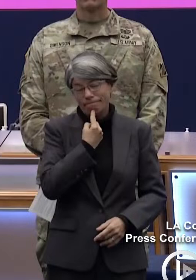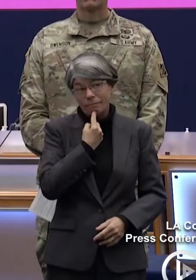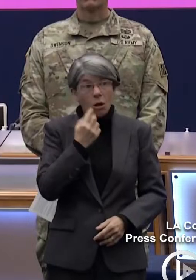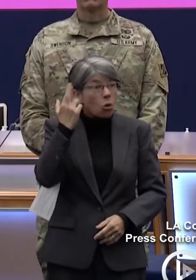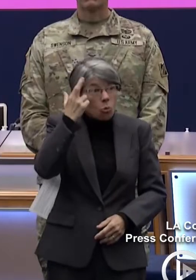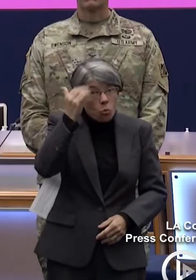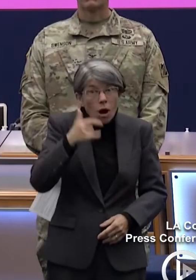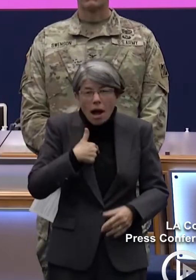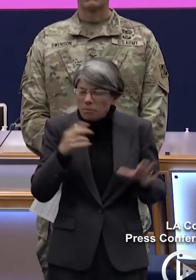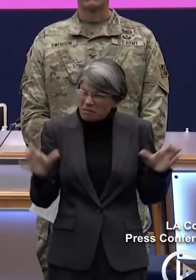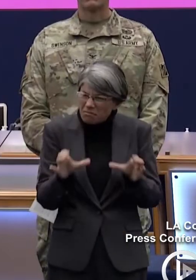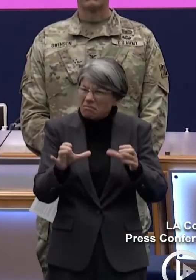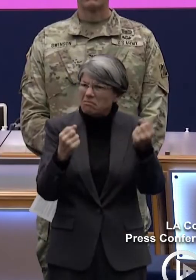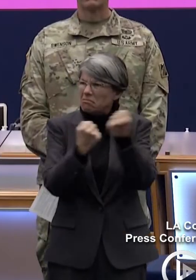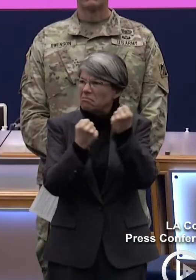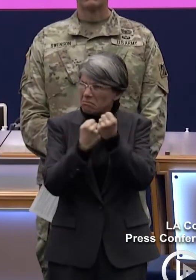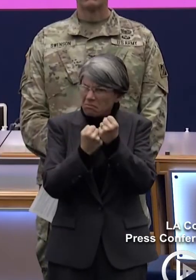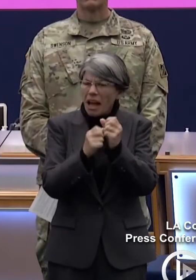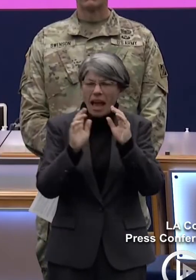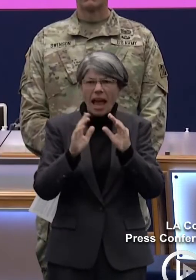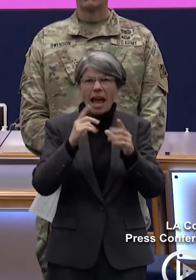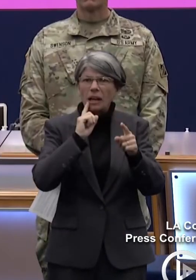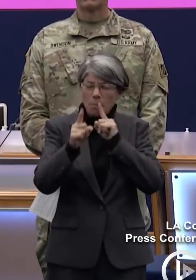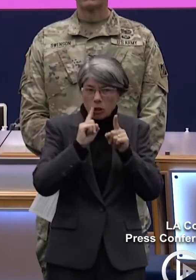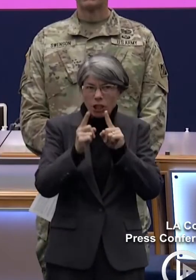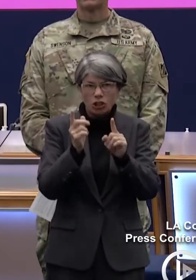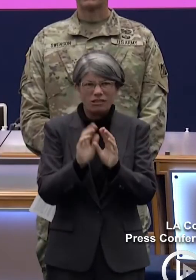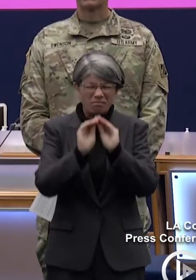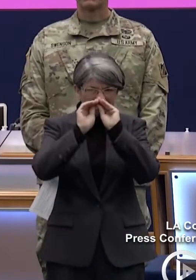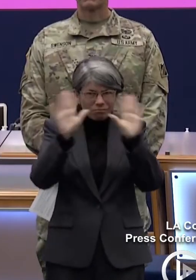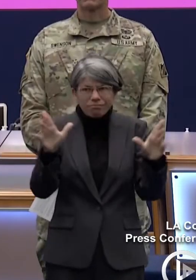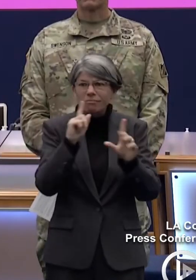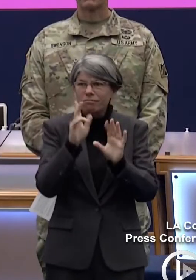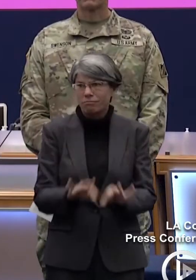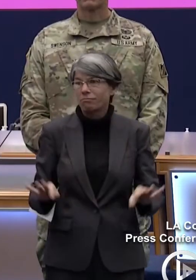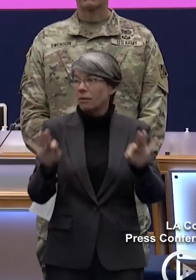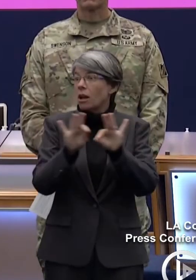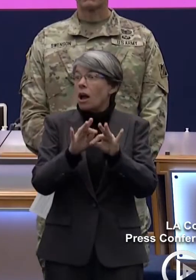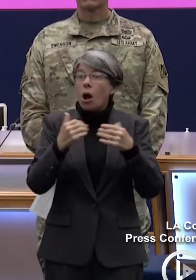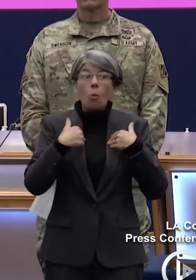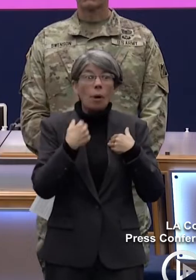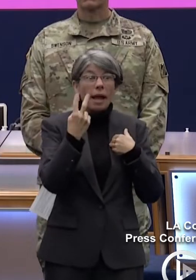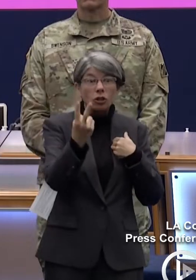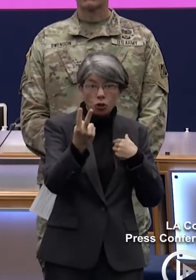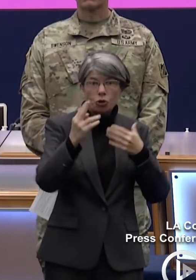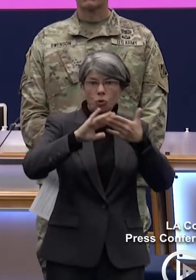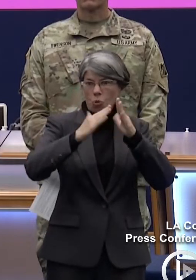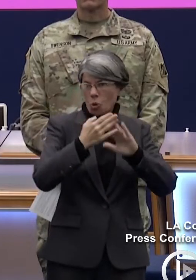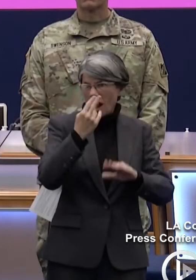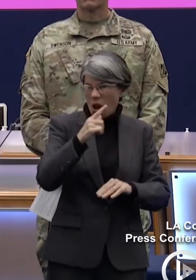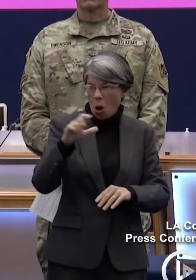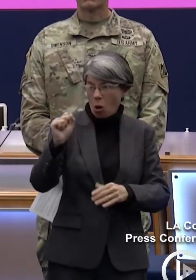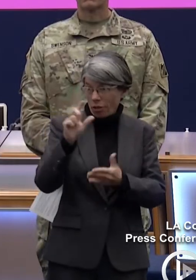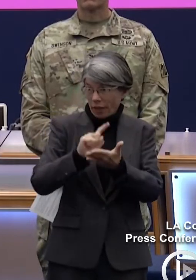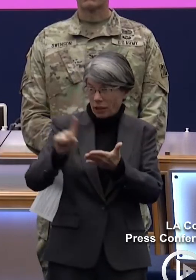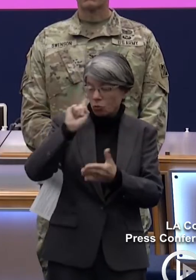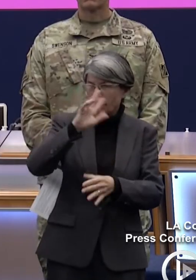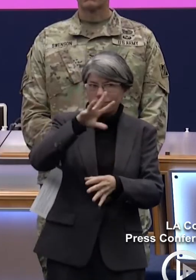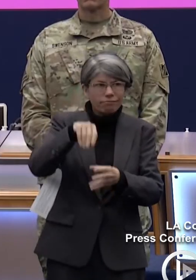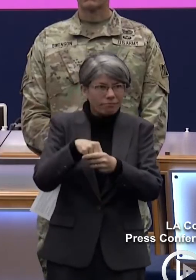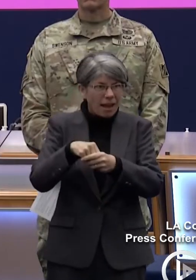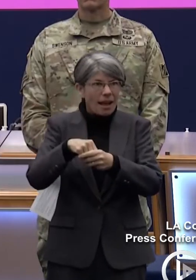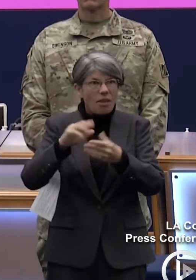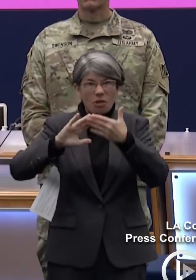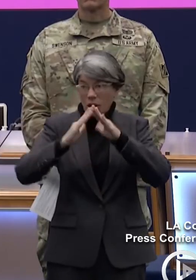because proactive communication and transparency are essential. My office hosted 2 town halls last week to engage the community in